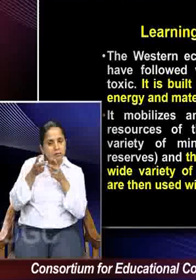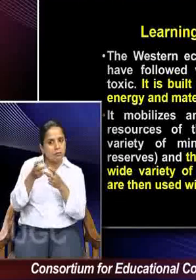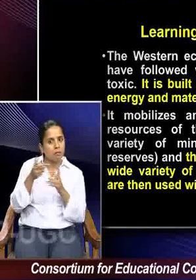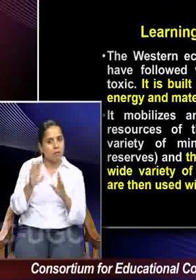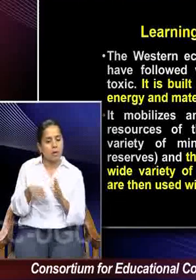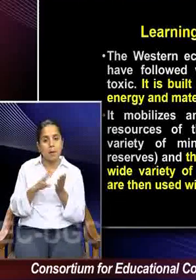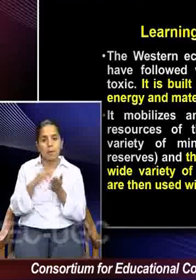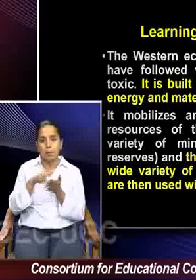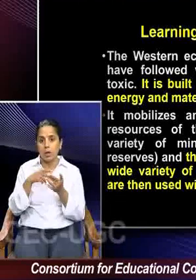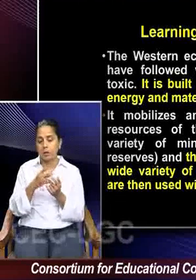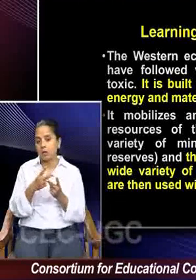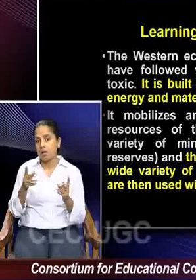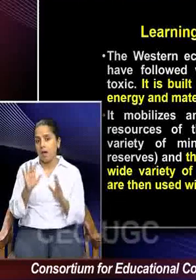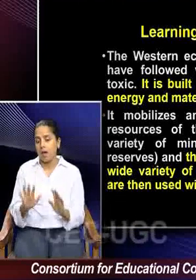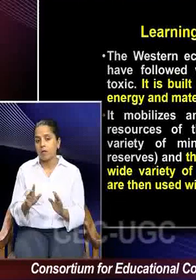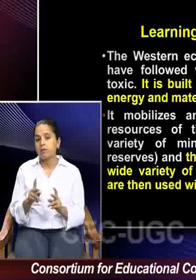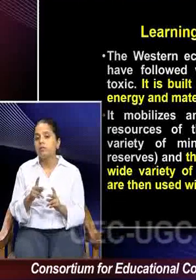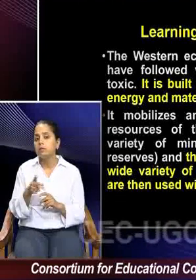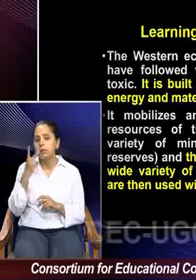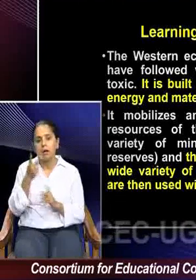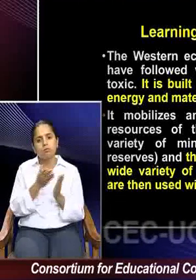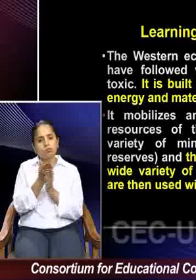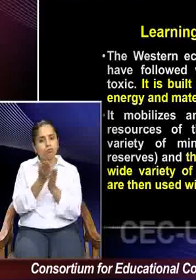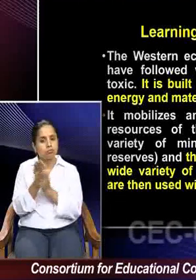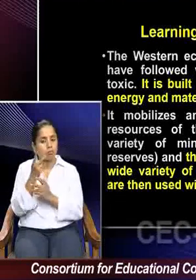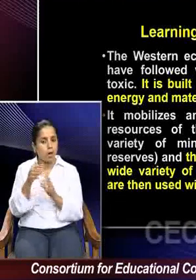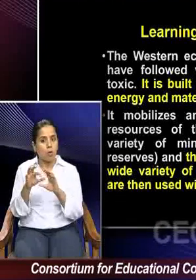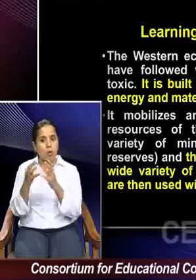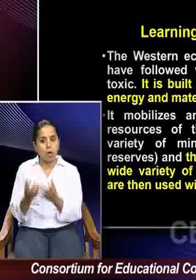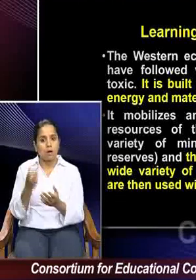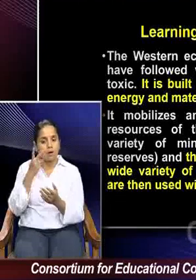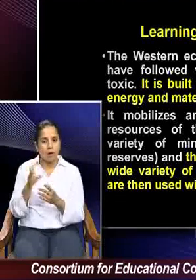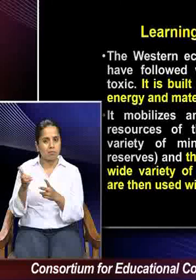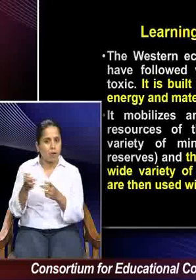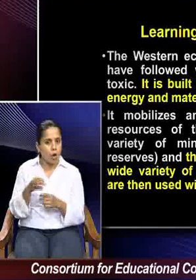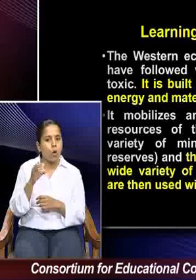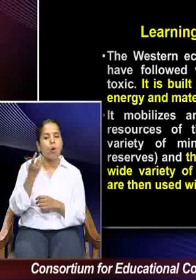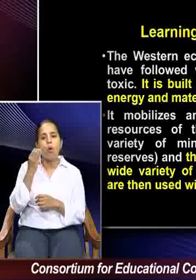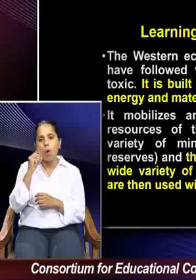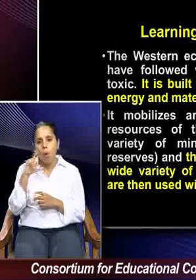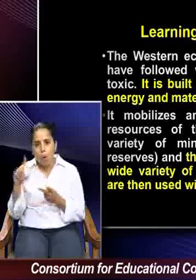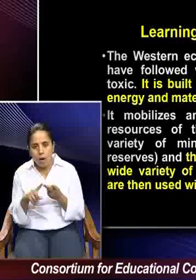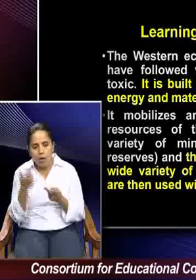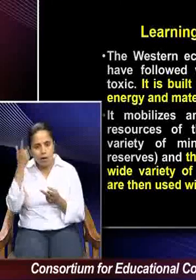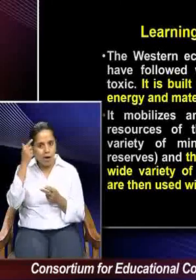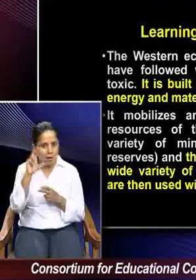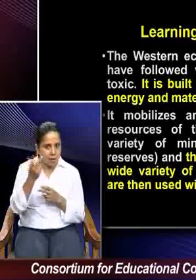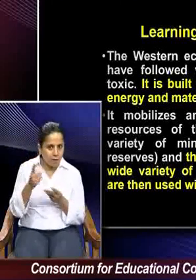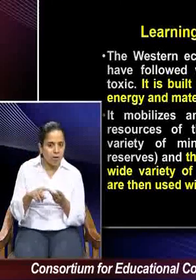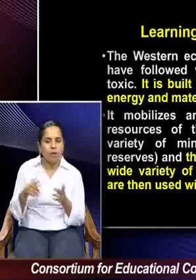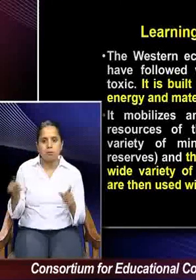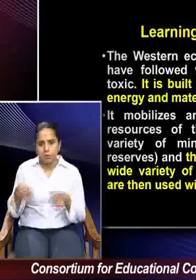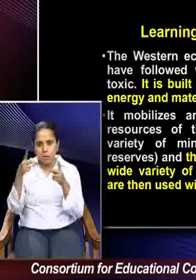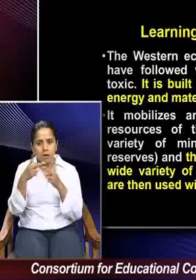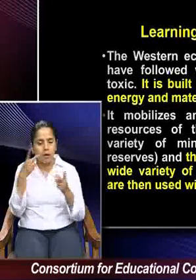minerals existing within the earth in the form of oil, coal reserves, etc., and then